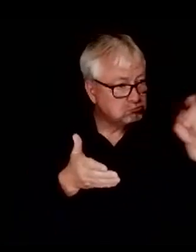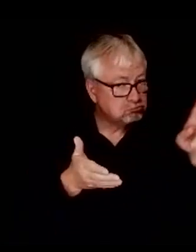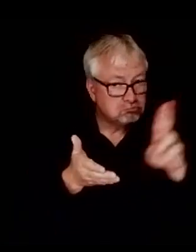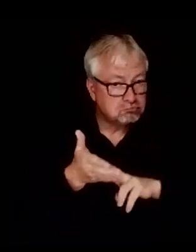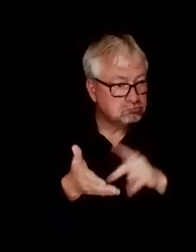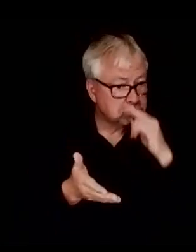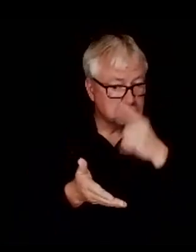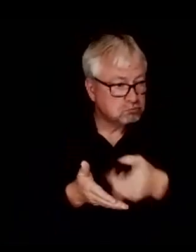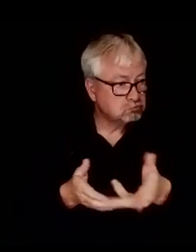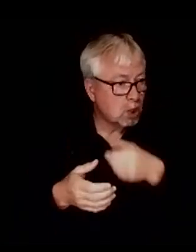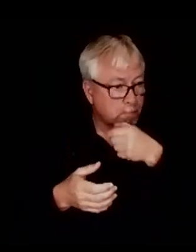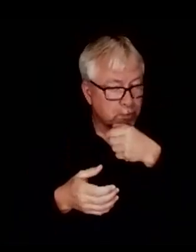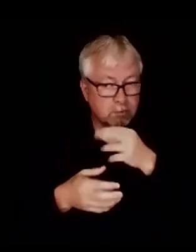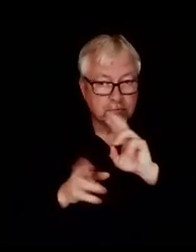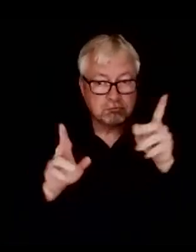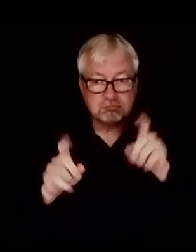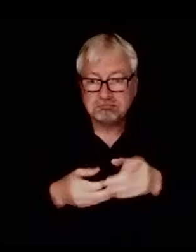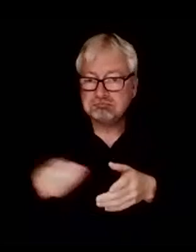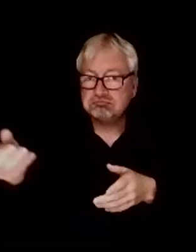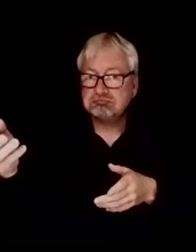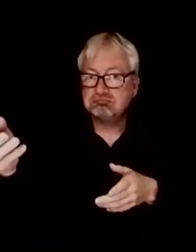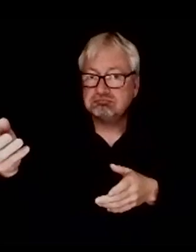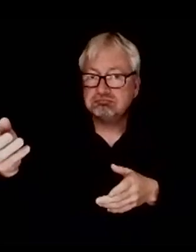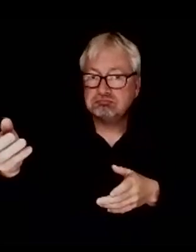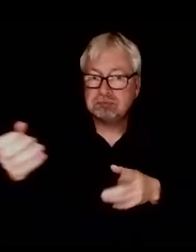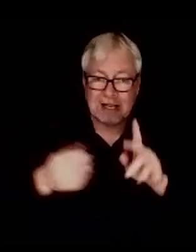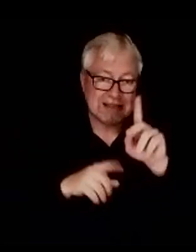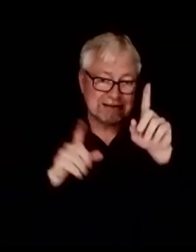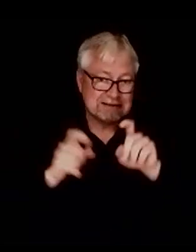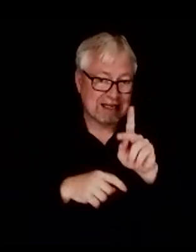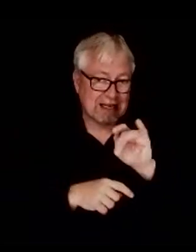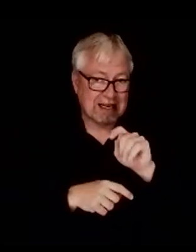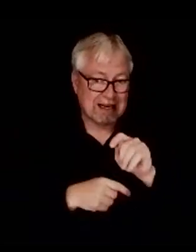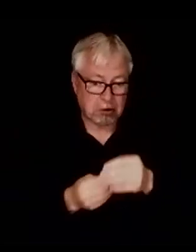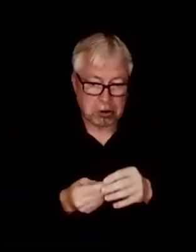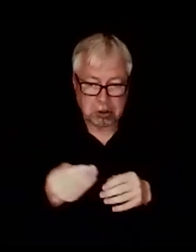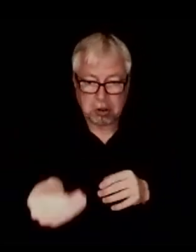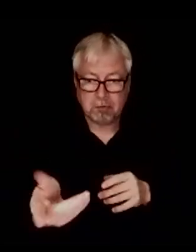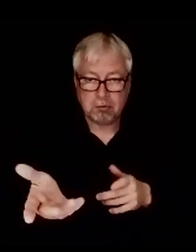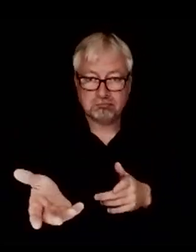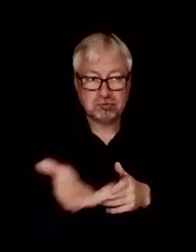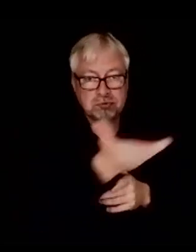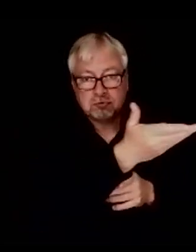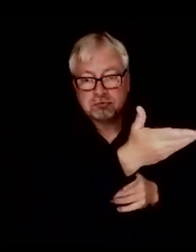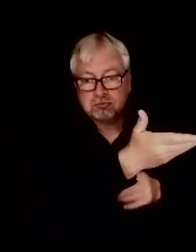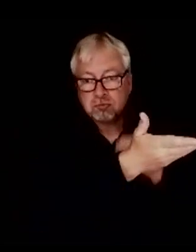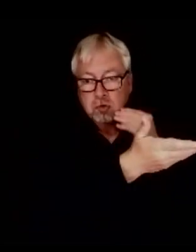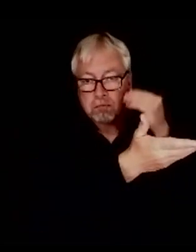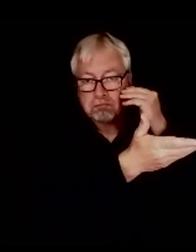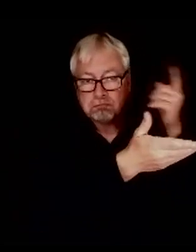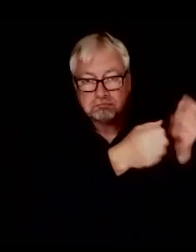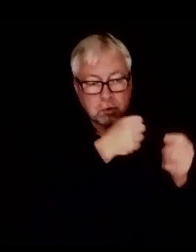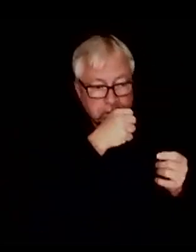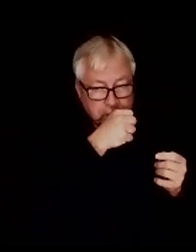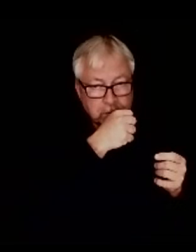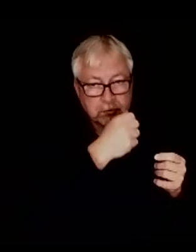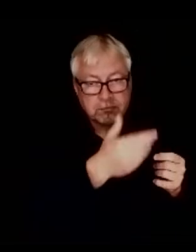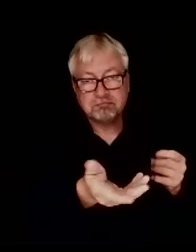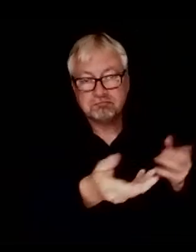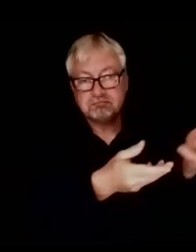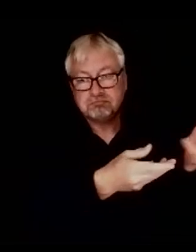work directly with the child in Zoom-enabled call with Vault. One thing that is important, this